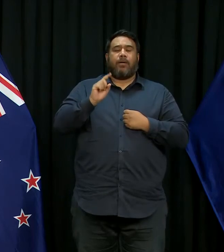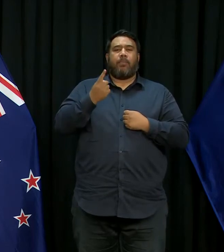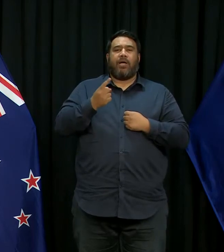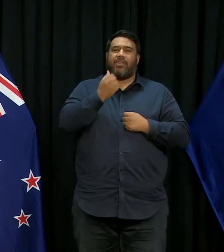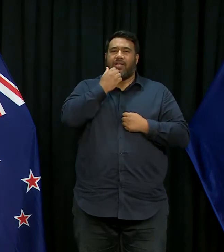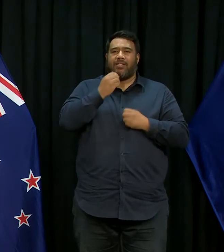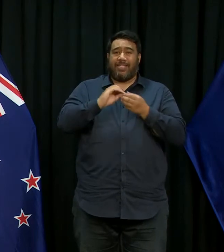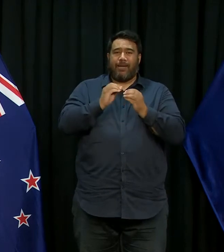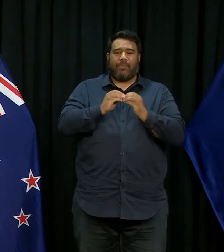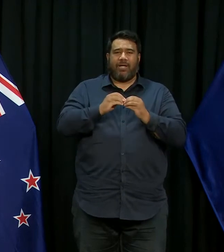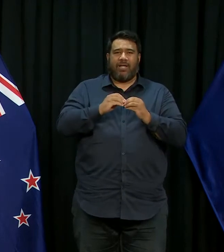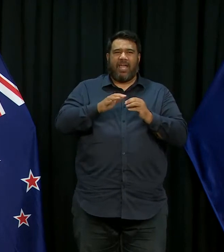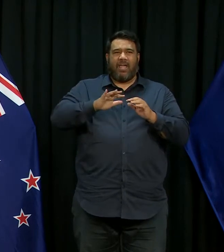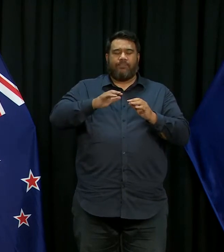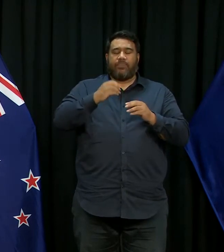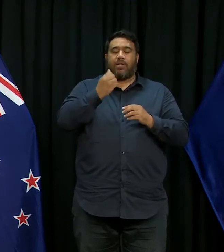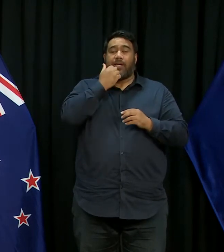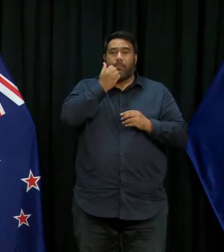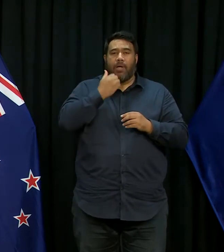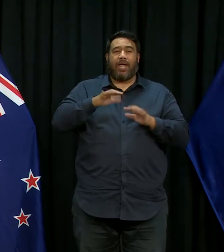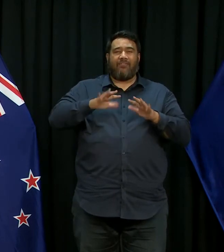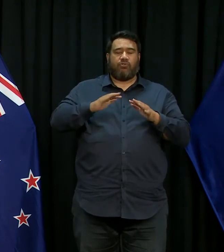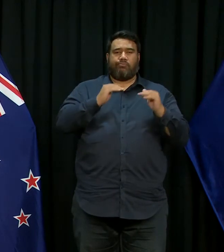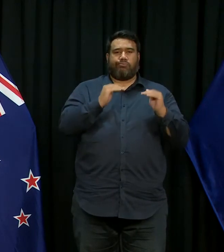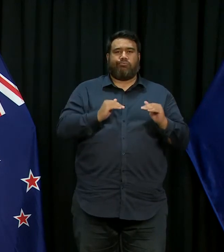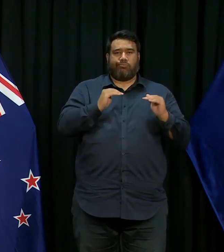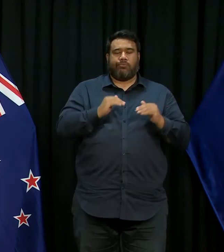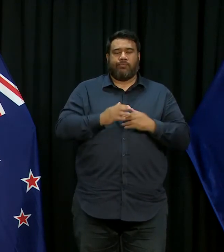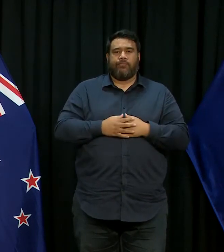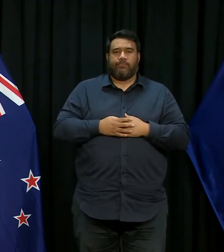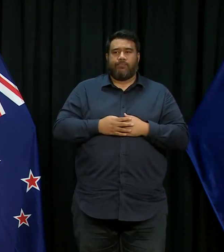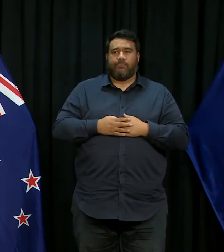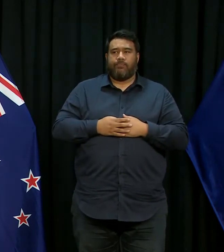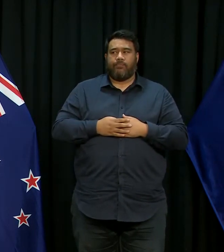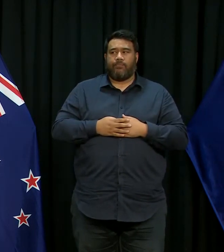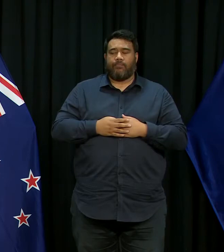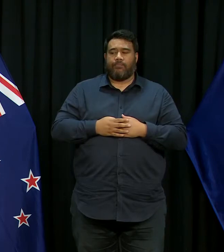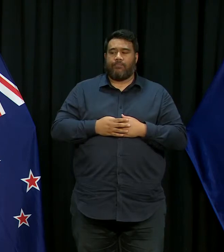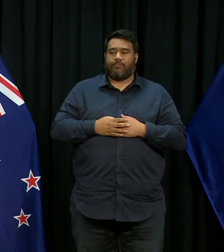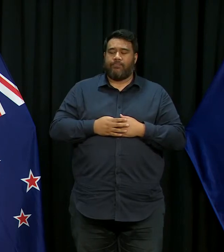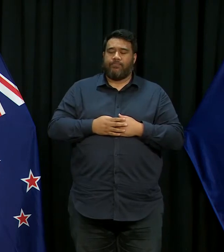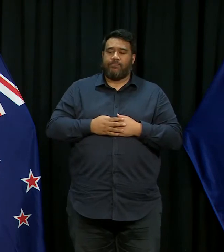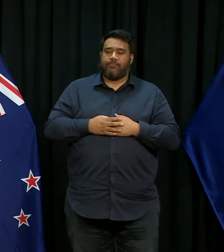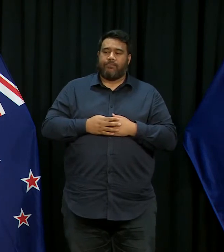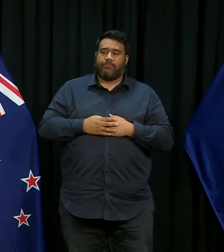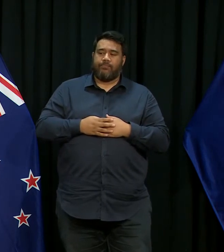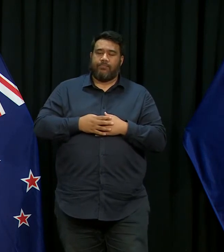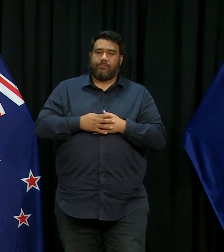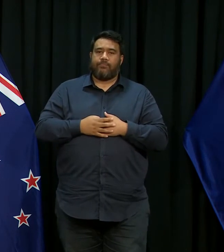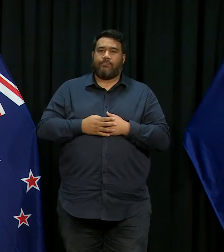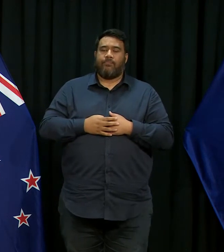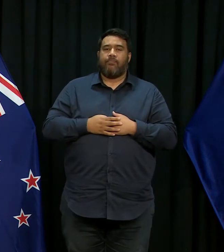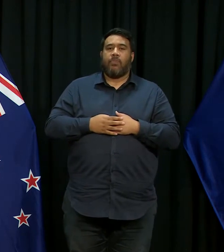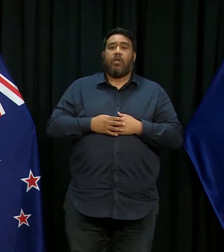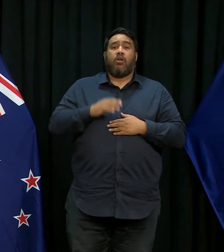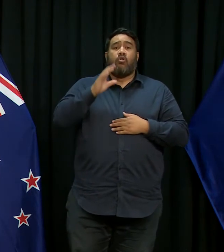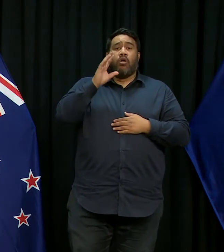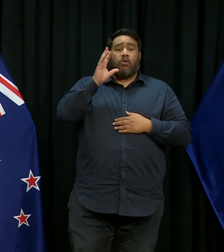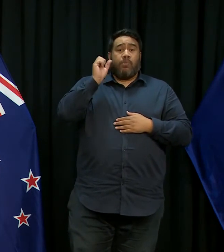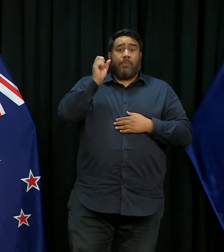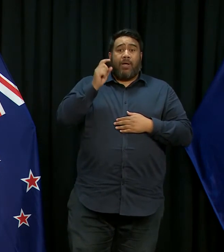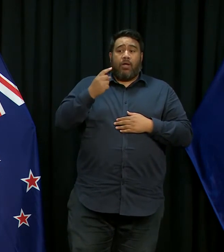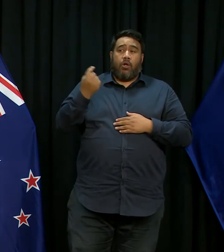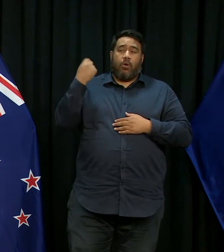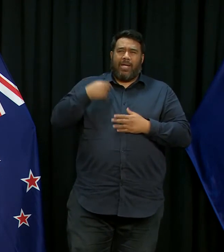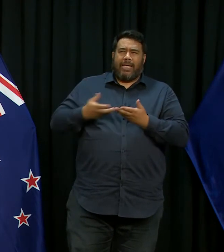other thing that we're looking to change, as we've said, we're going through the order, and because the assessment was made over the likelihood of